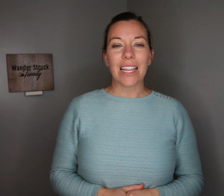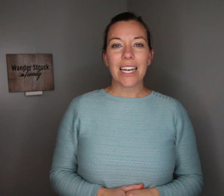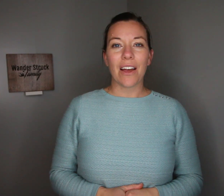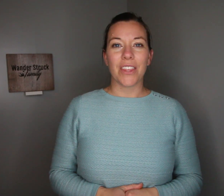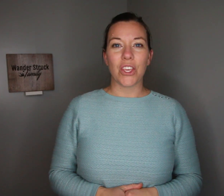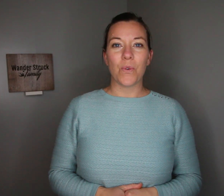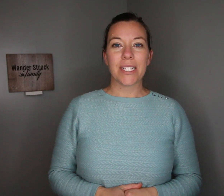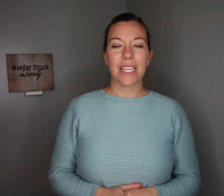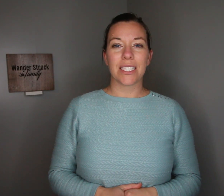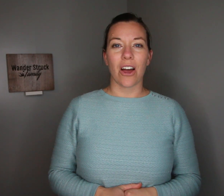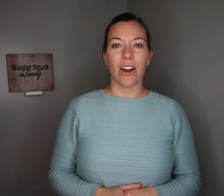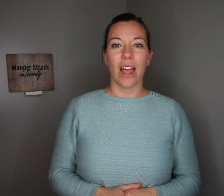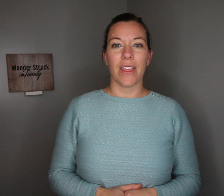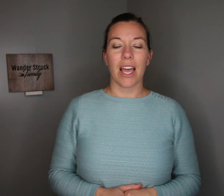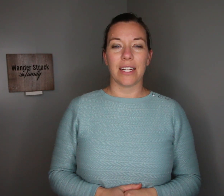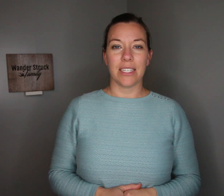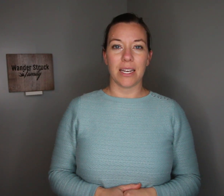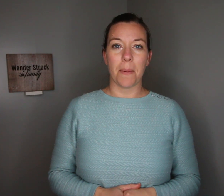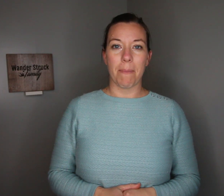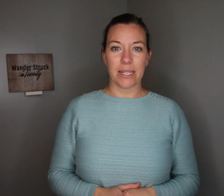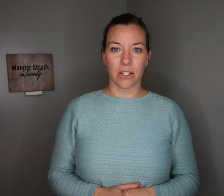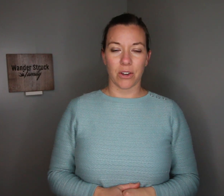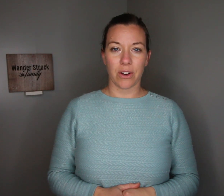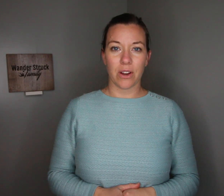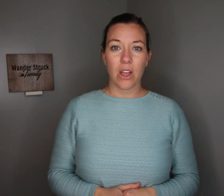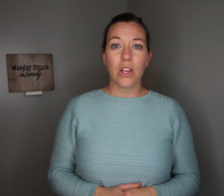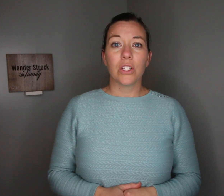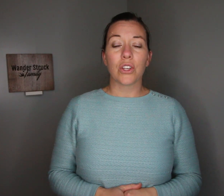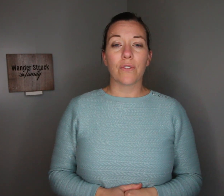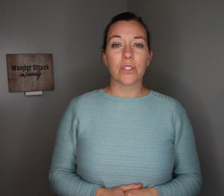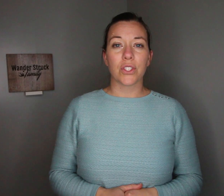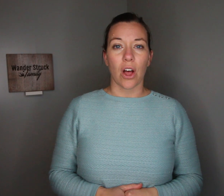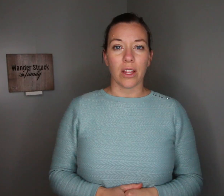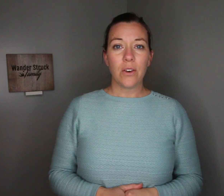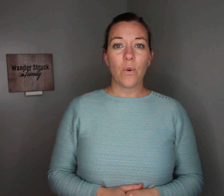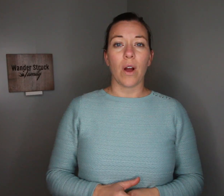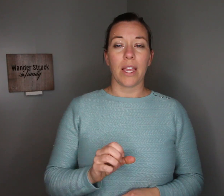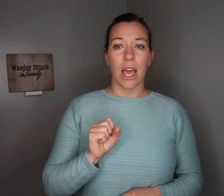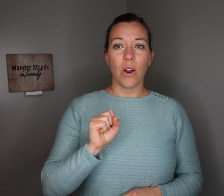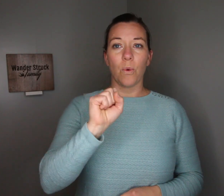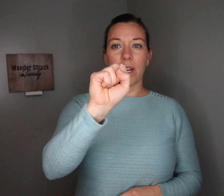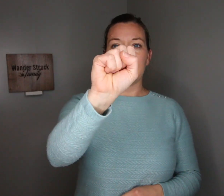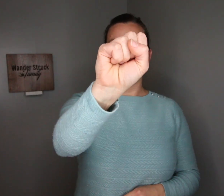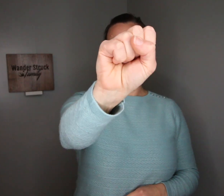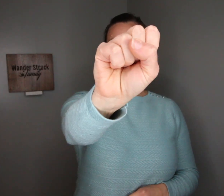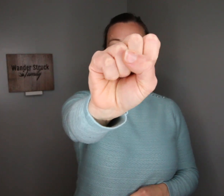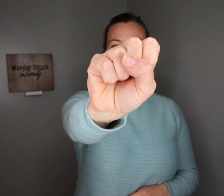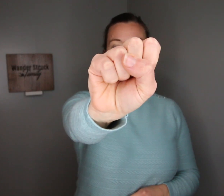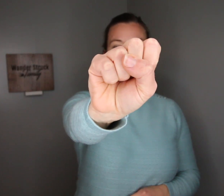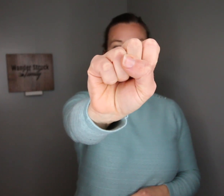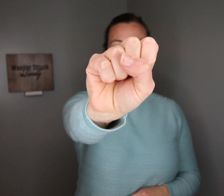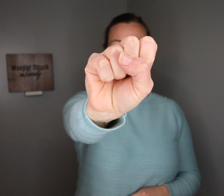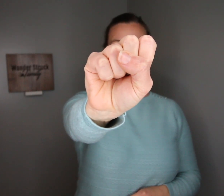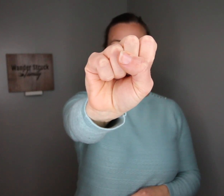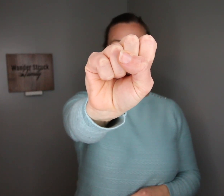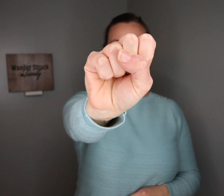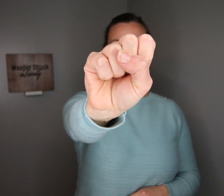Stalin of the USSR and the Katyn massacre. So for Stalin, again, we're going to sign an S, just that first letter of his